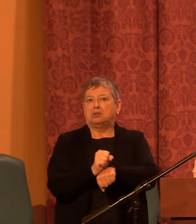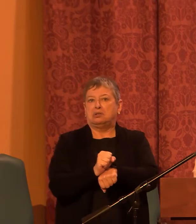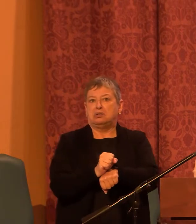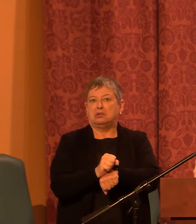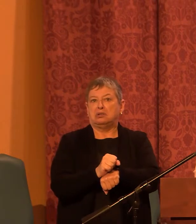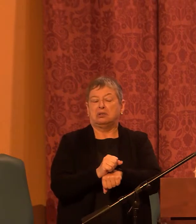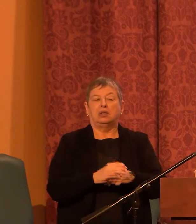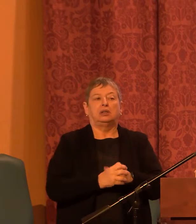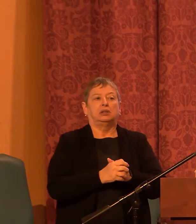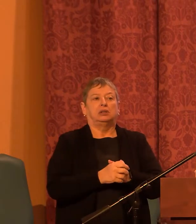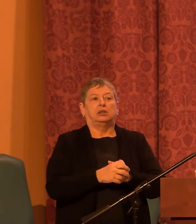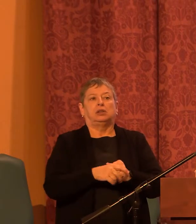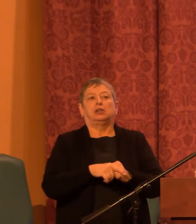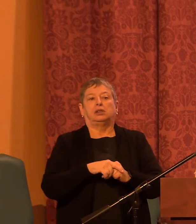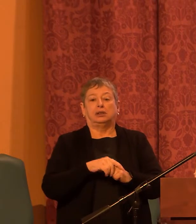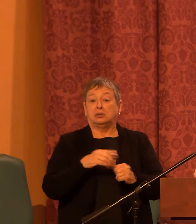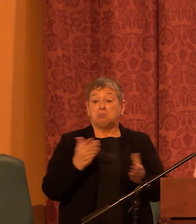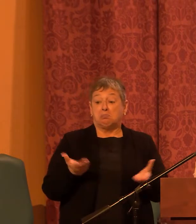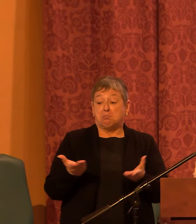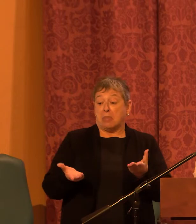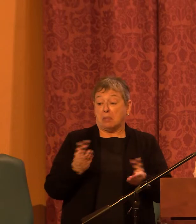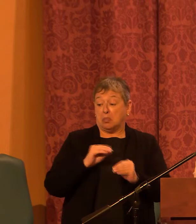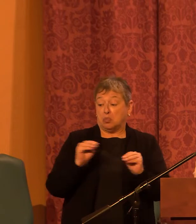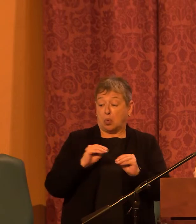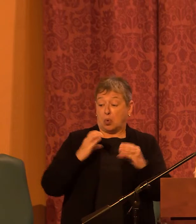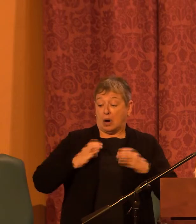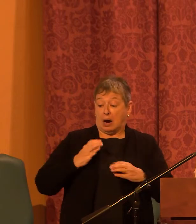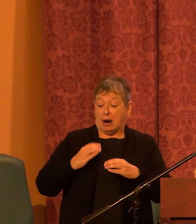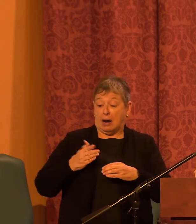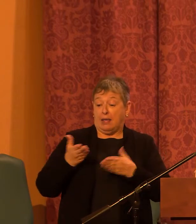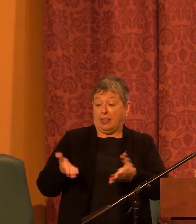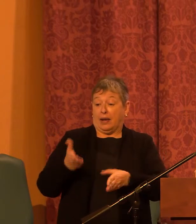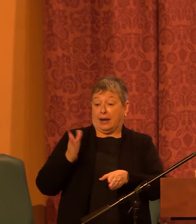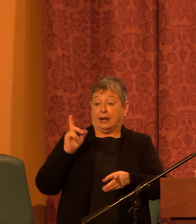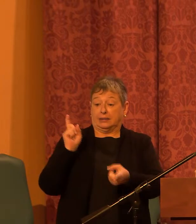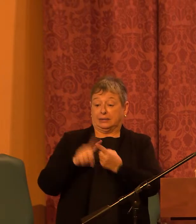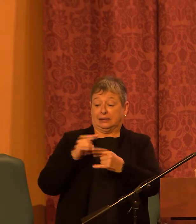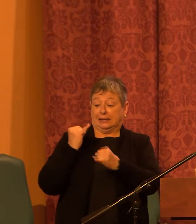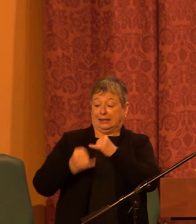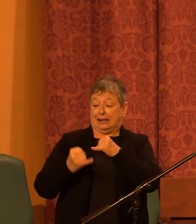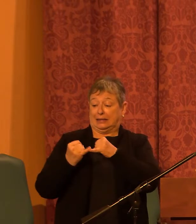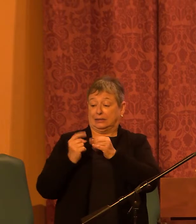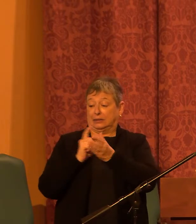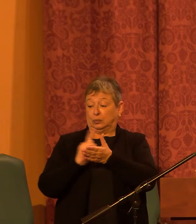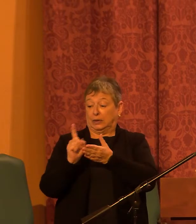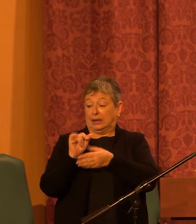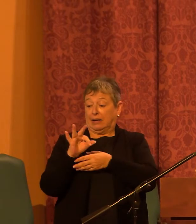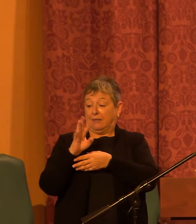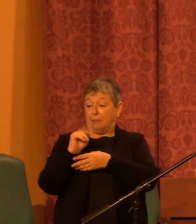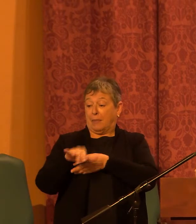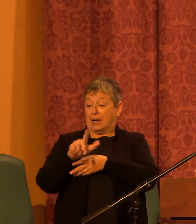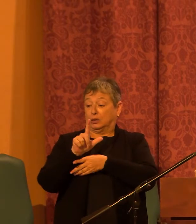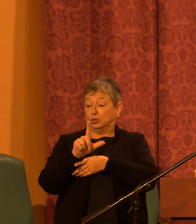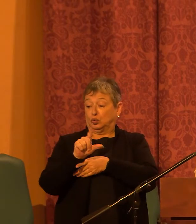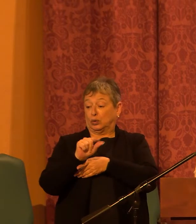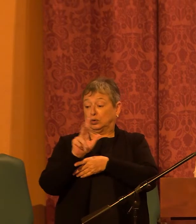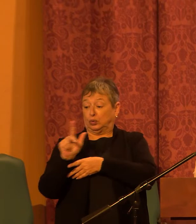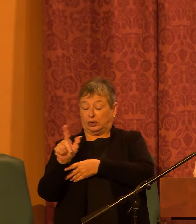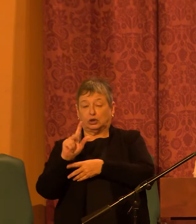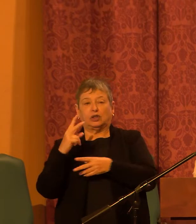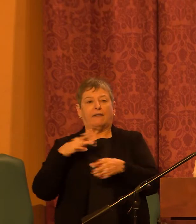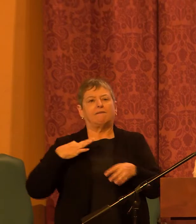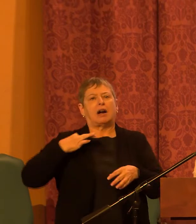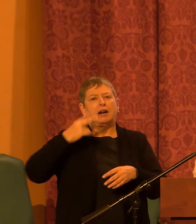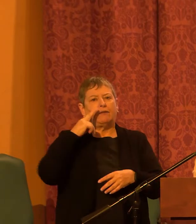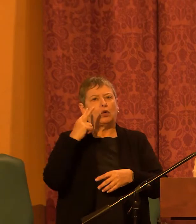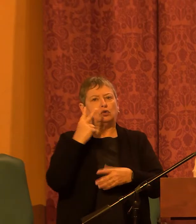the floor with clients present until the last few weeks of May 2023, she volunteered 2 days a week for those